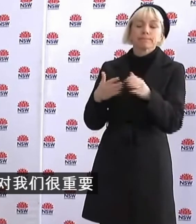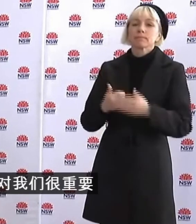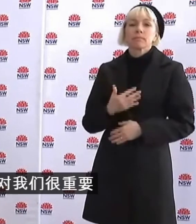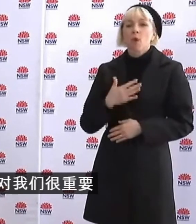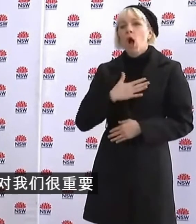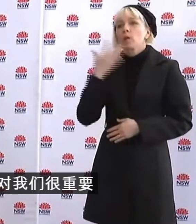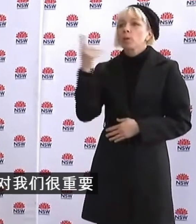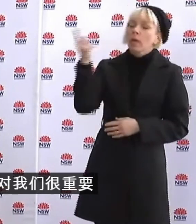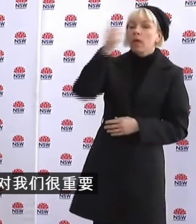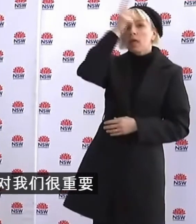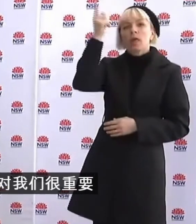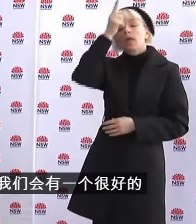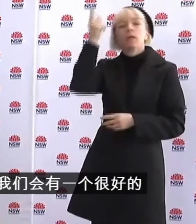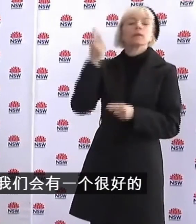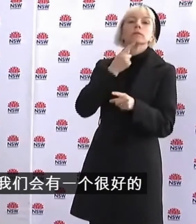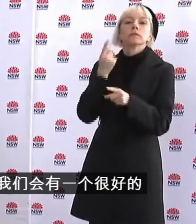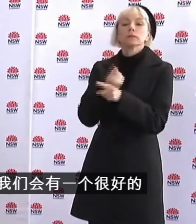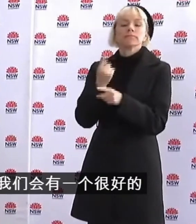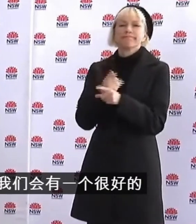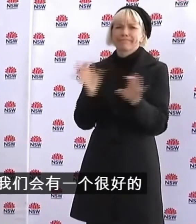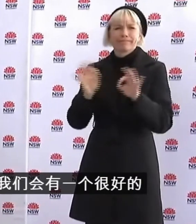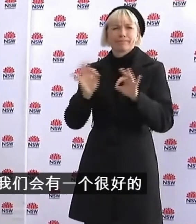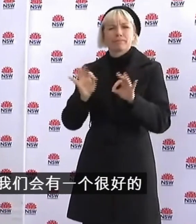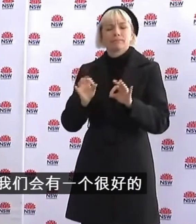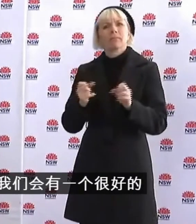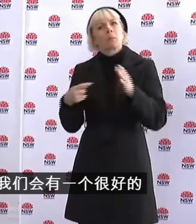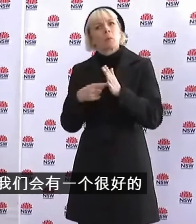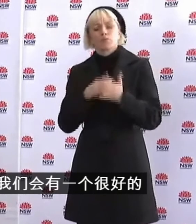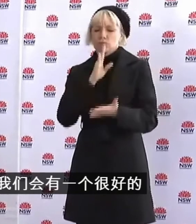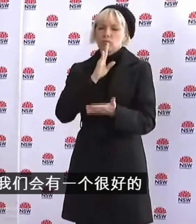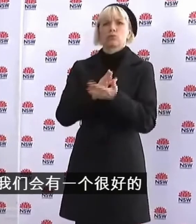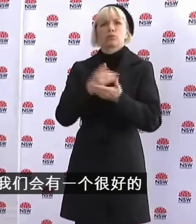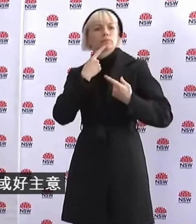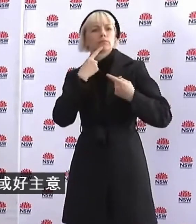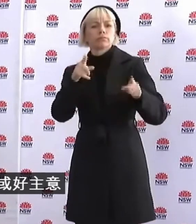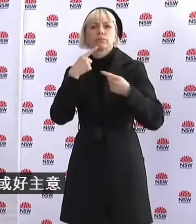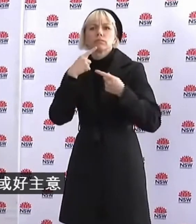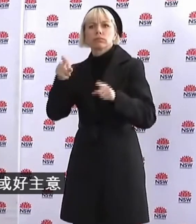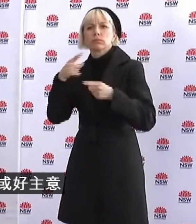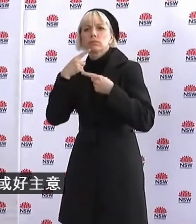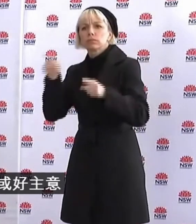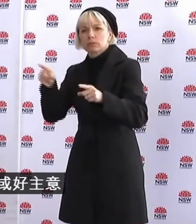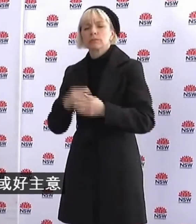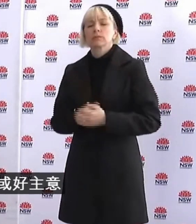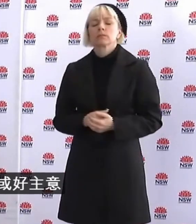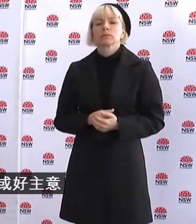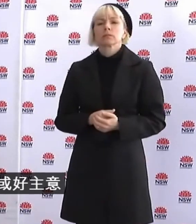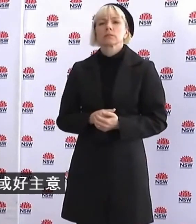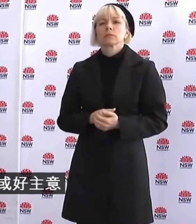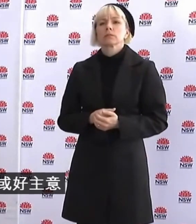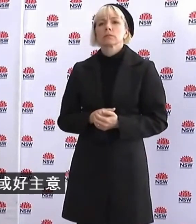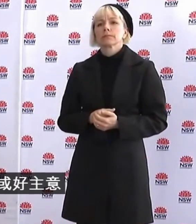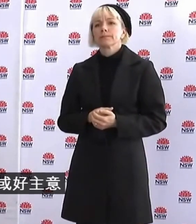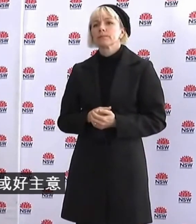for us to provide as much information as we have to the community. So as I said, we will have a good number or a good idea over